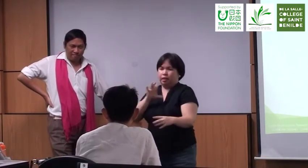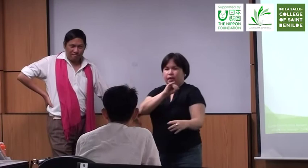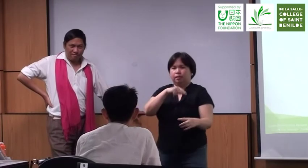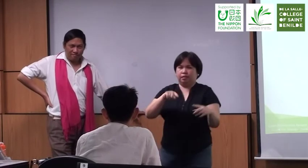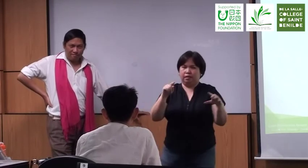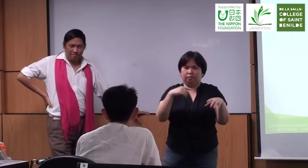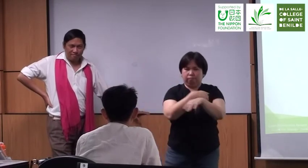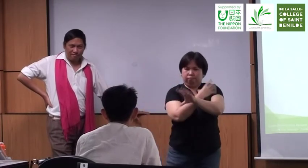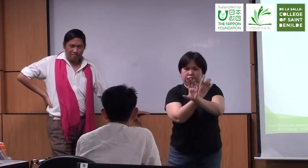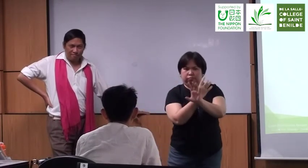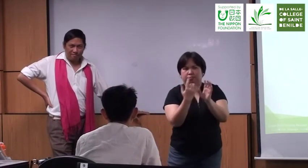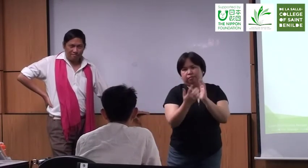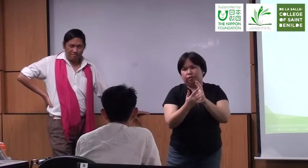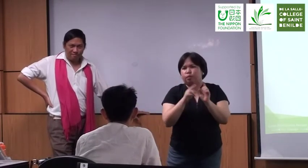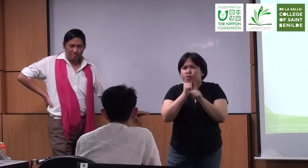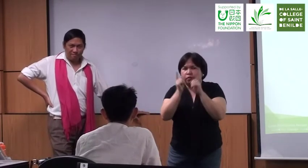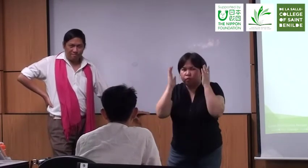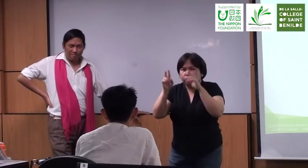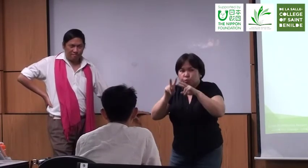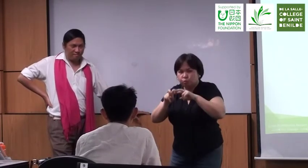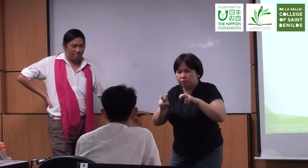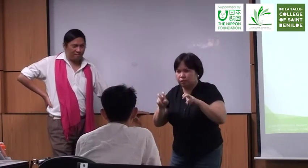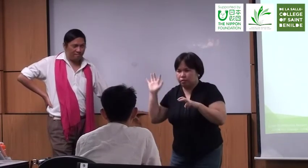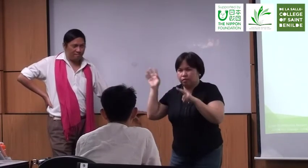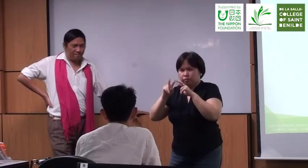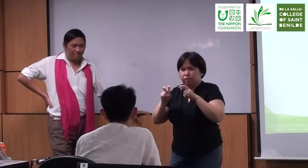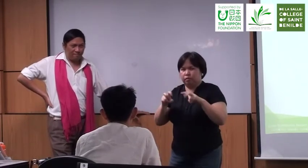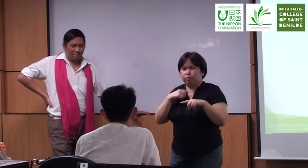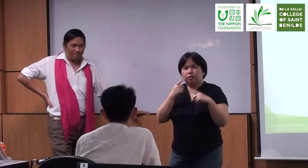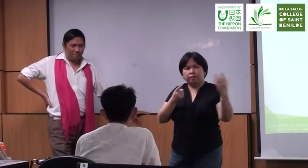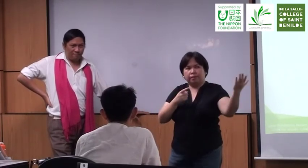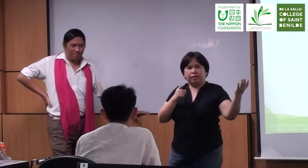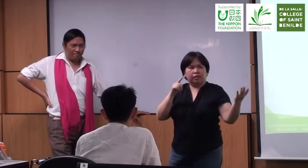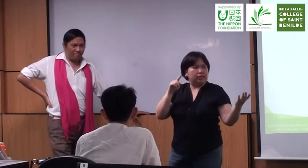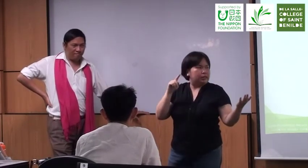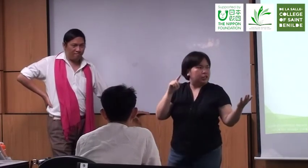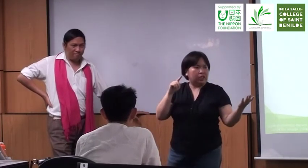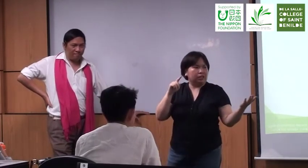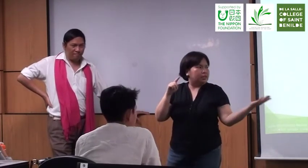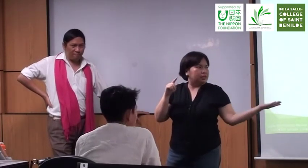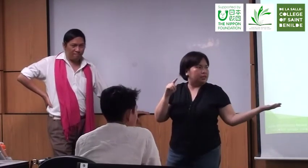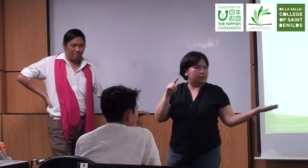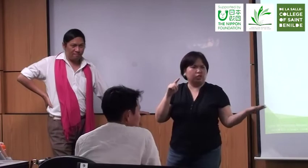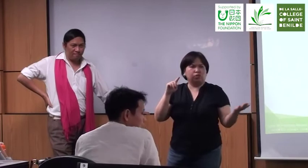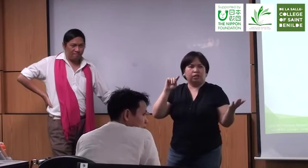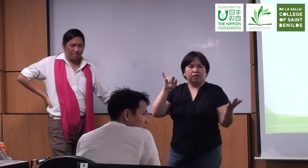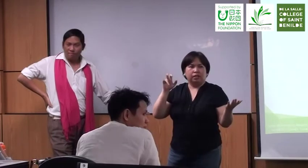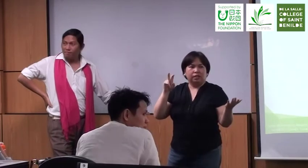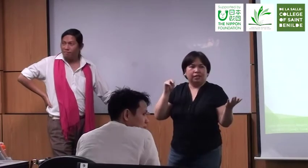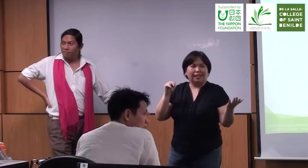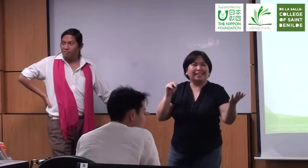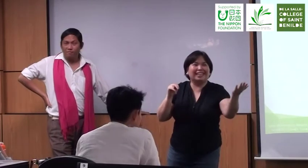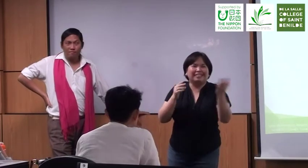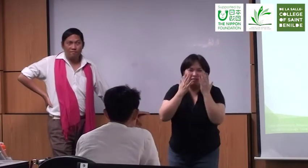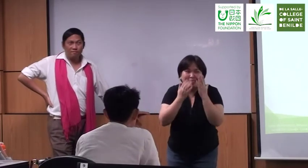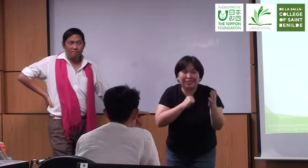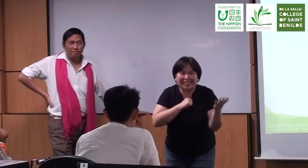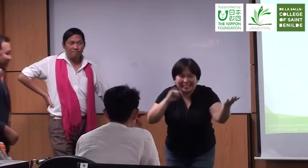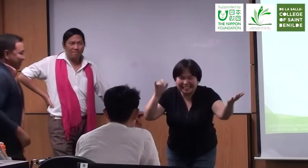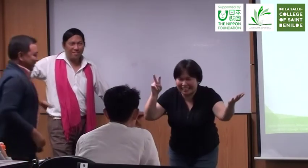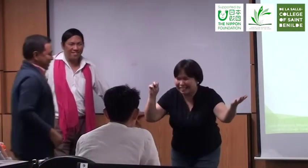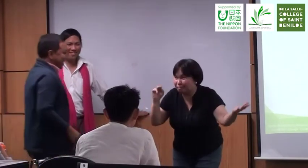research. Pero yun nga sinabi ni Jen, in the future,